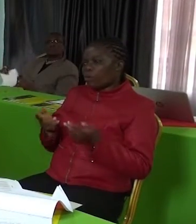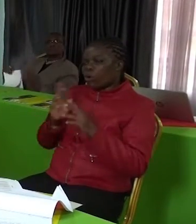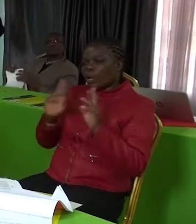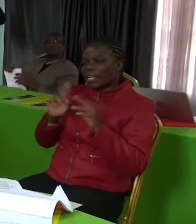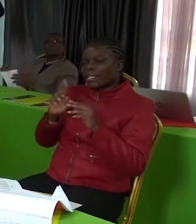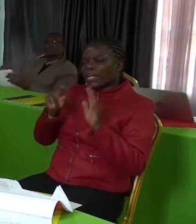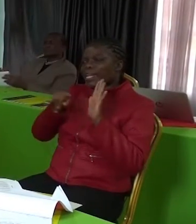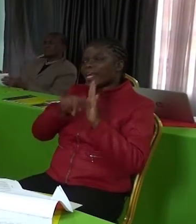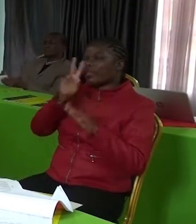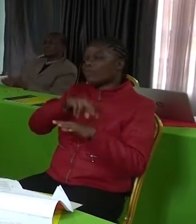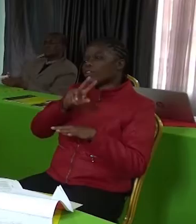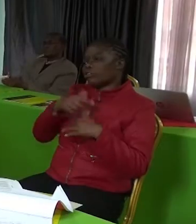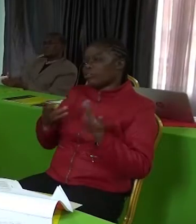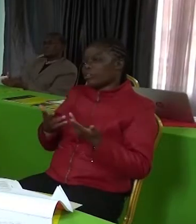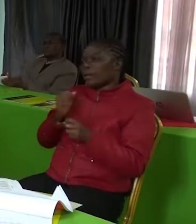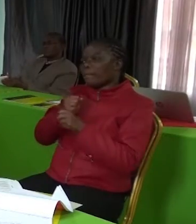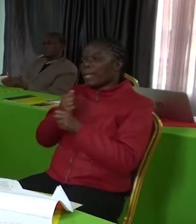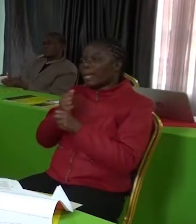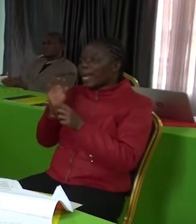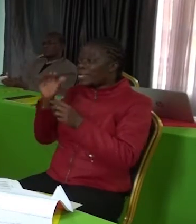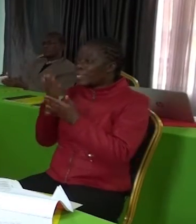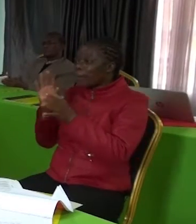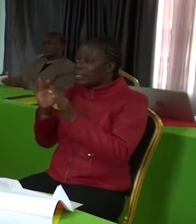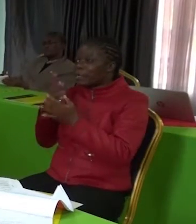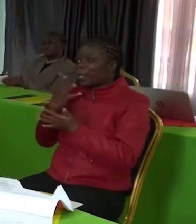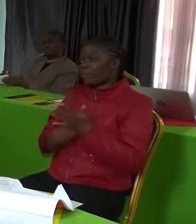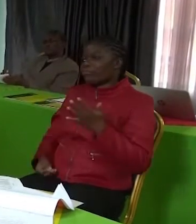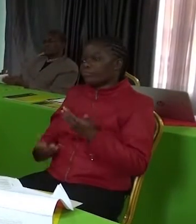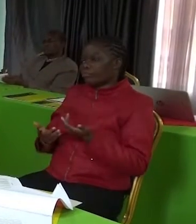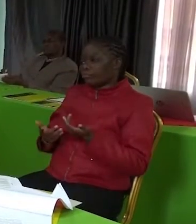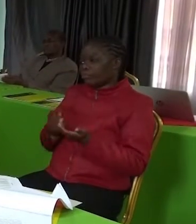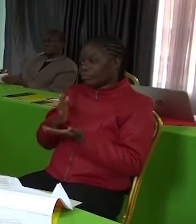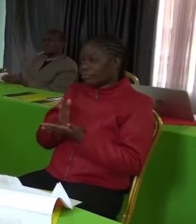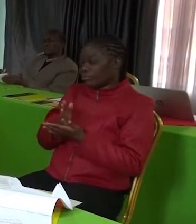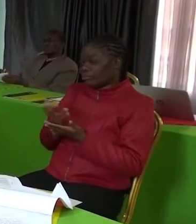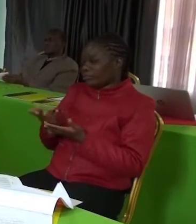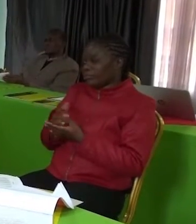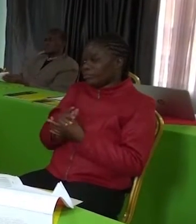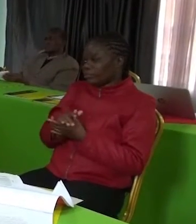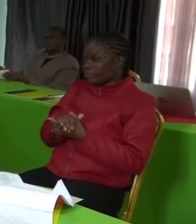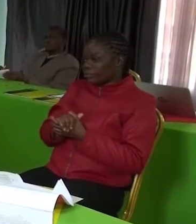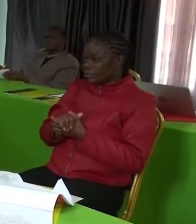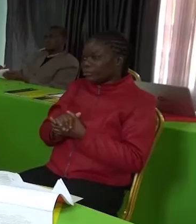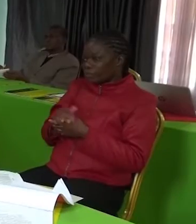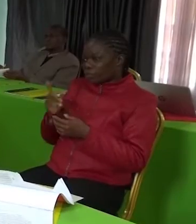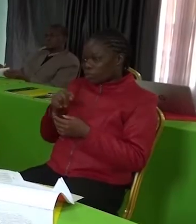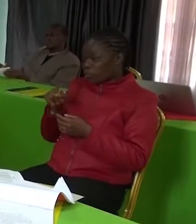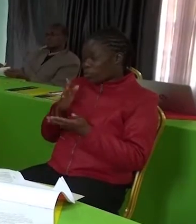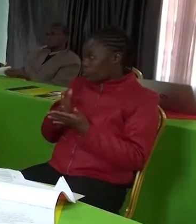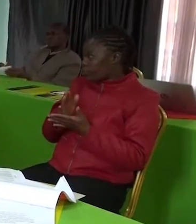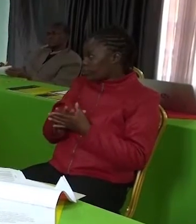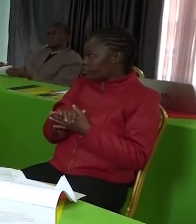because we will want an impact. So we have to put some mechanism in place now that will